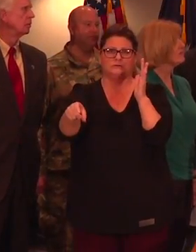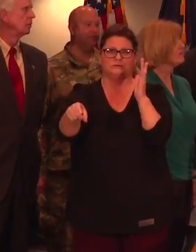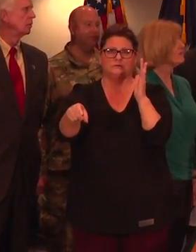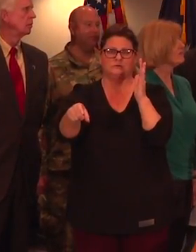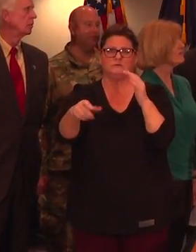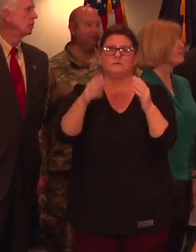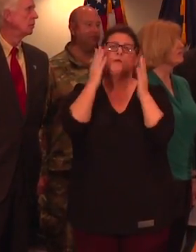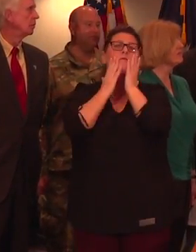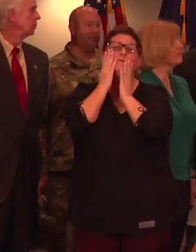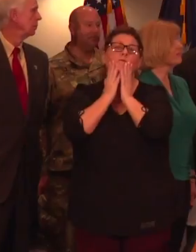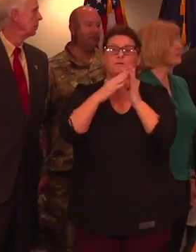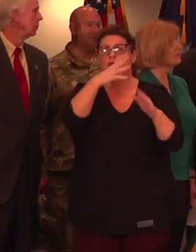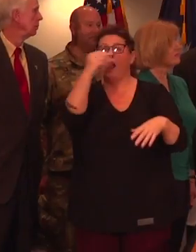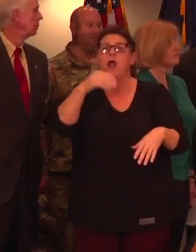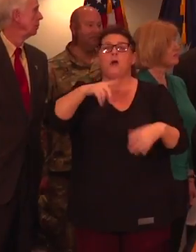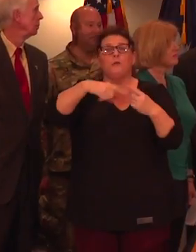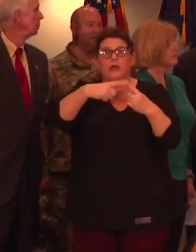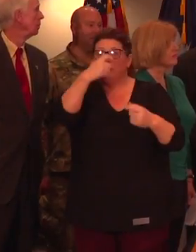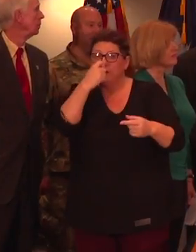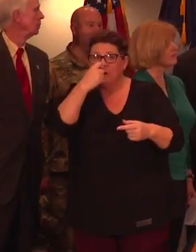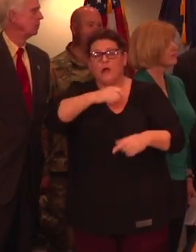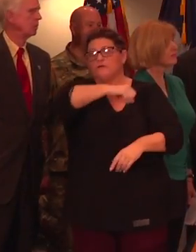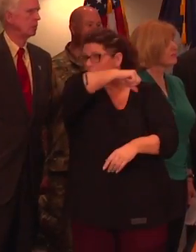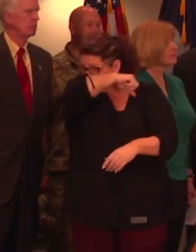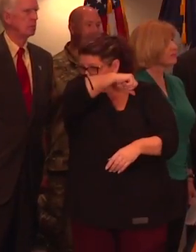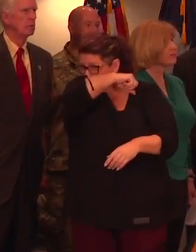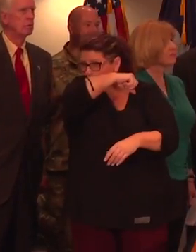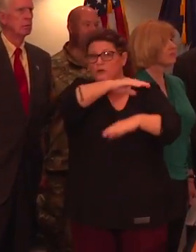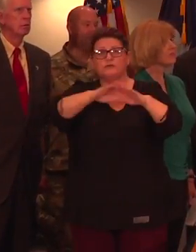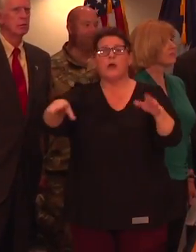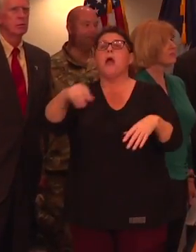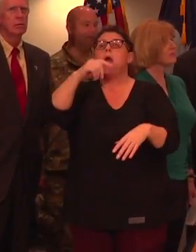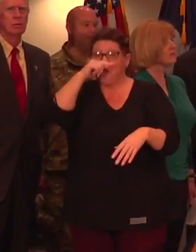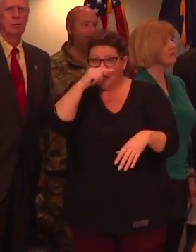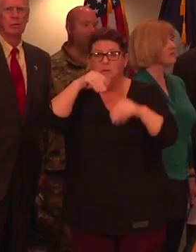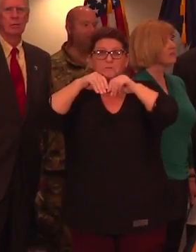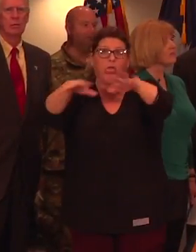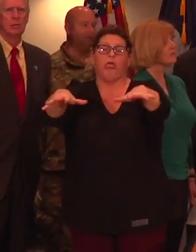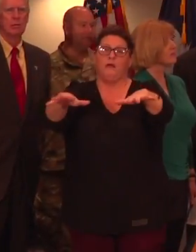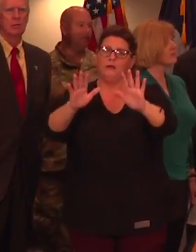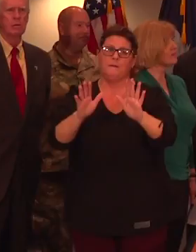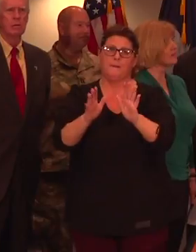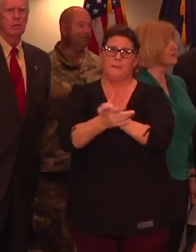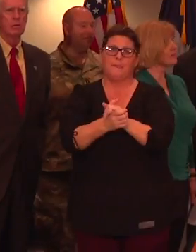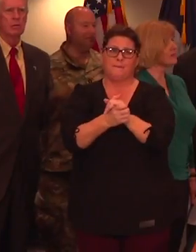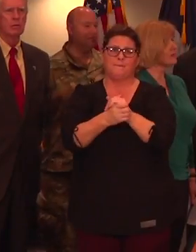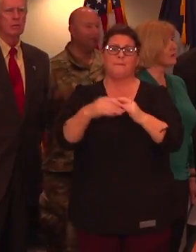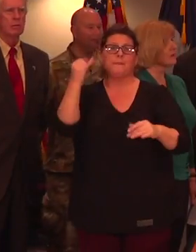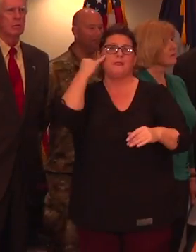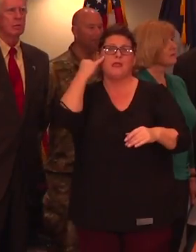your cough to prevent the spread of respiratory droplets. Individuals with signs of illness are asked to take seriously